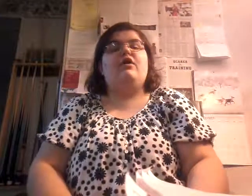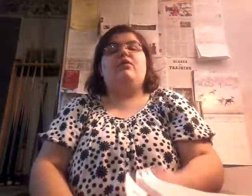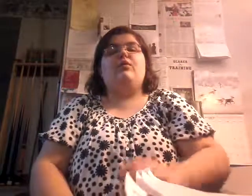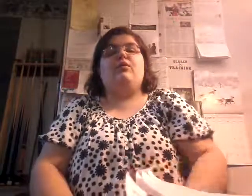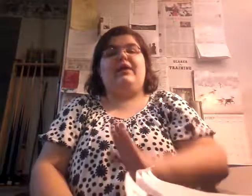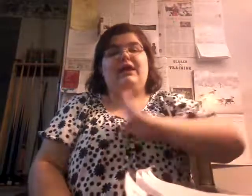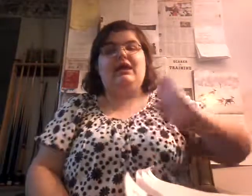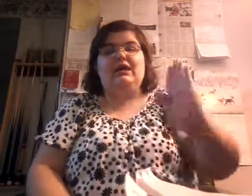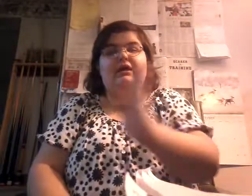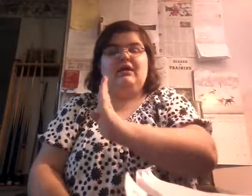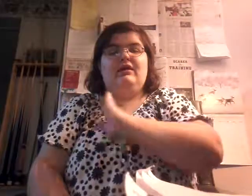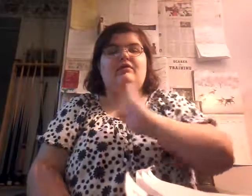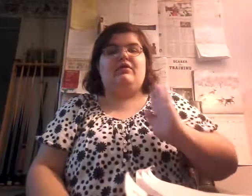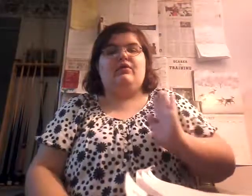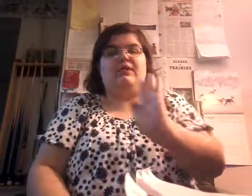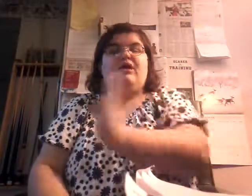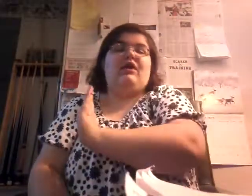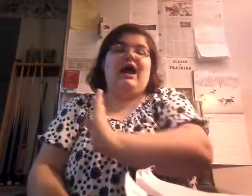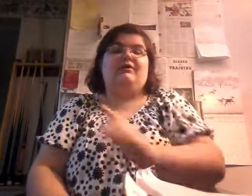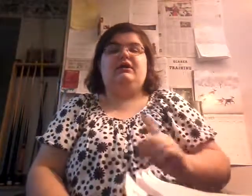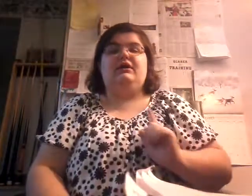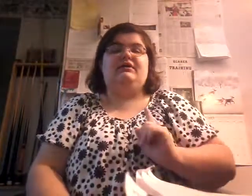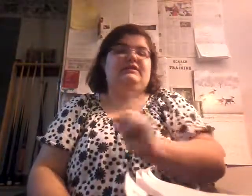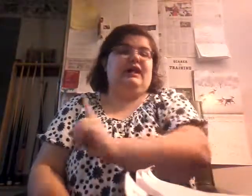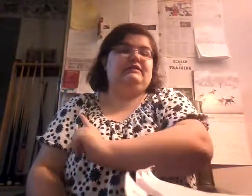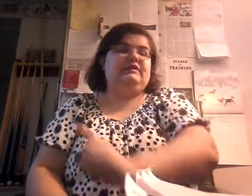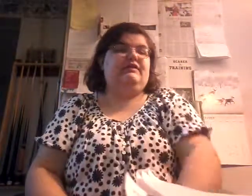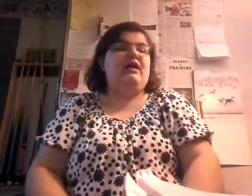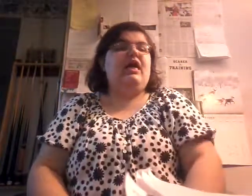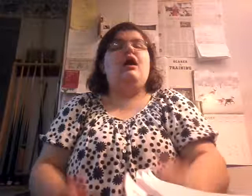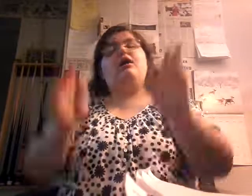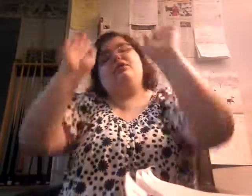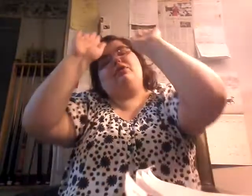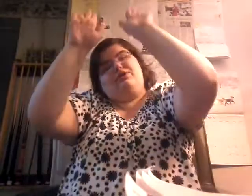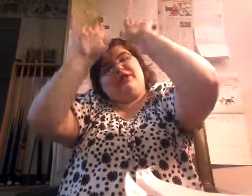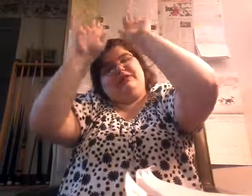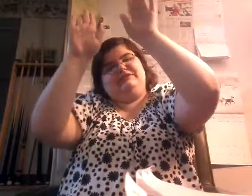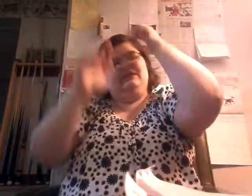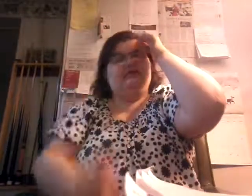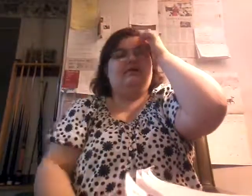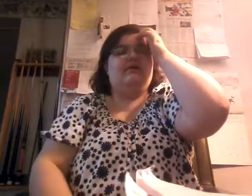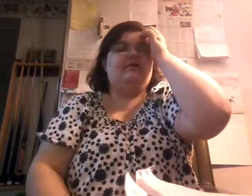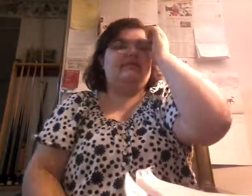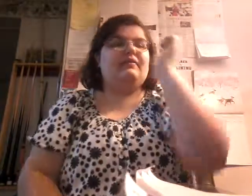For we are you can say us too, are glorious.